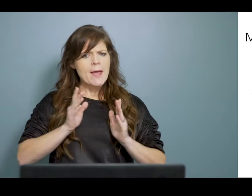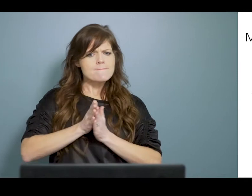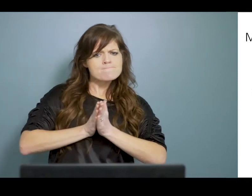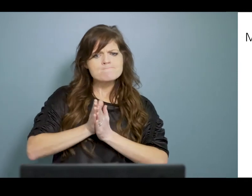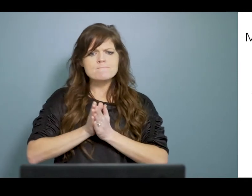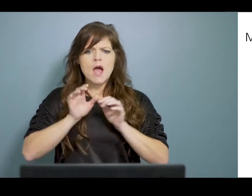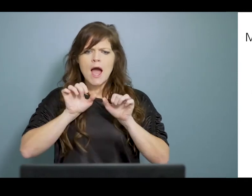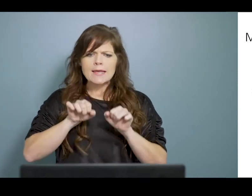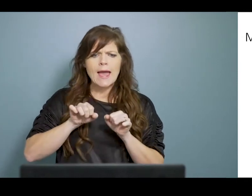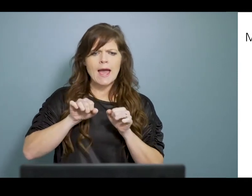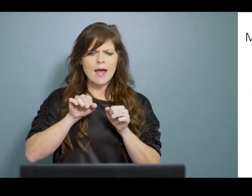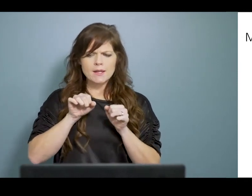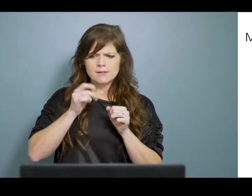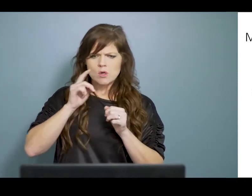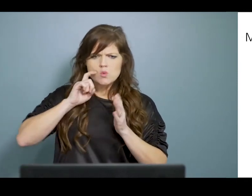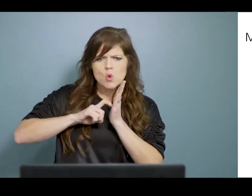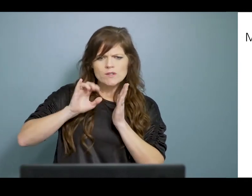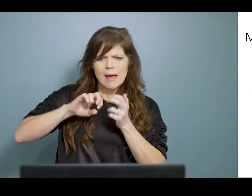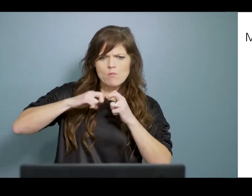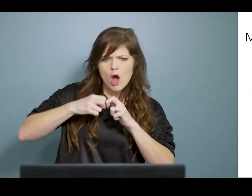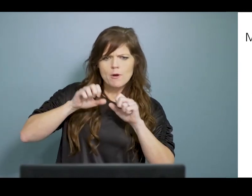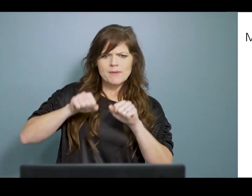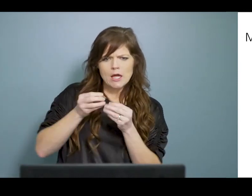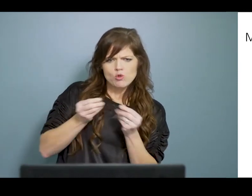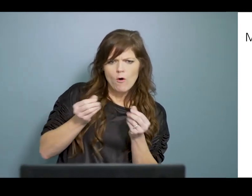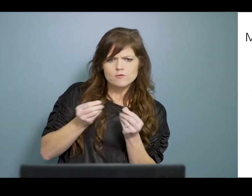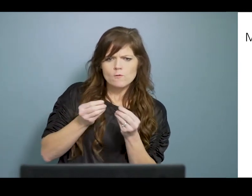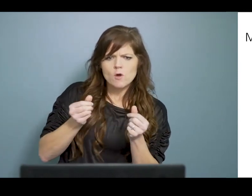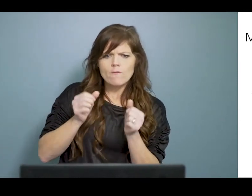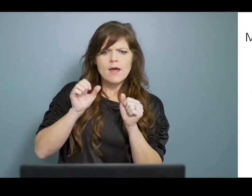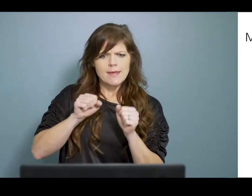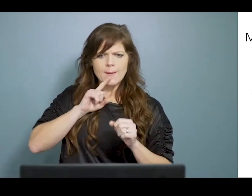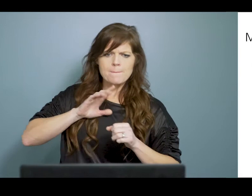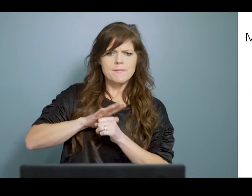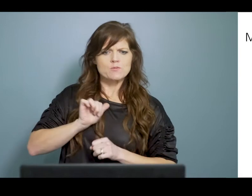feedback about what's working, what's not working, and we make a commitment to move forward.